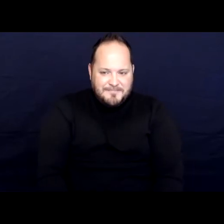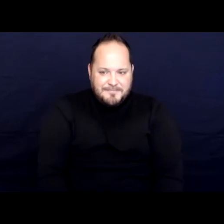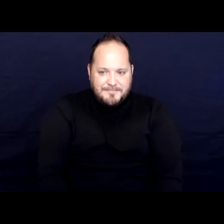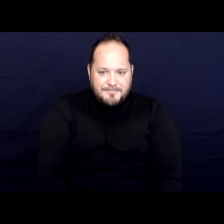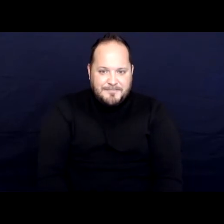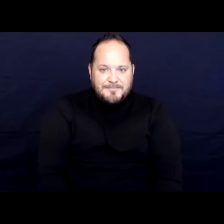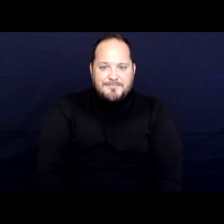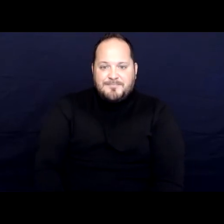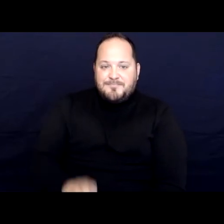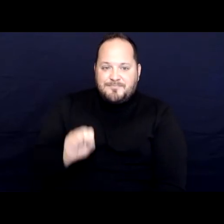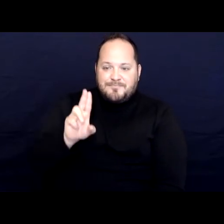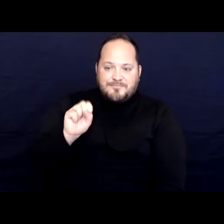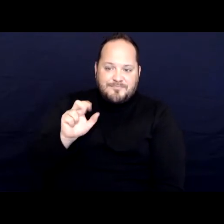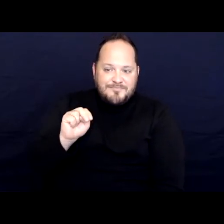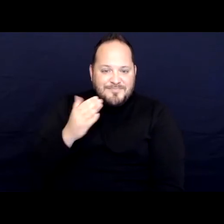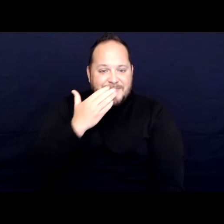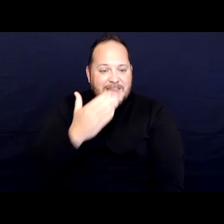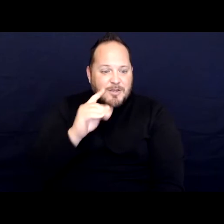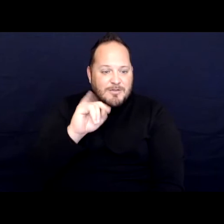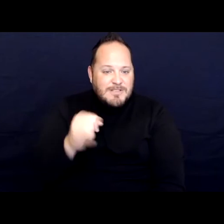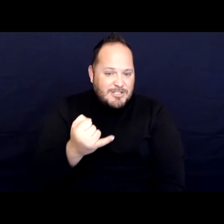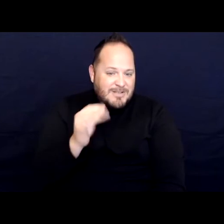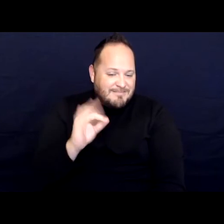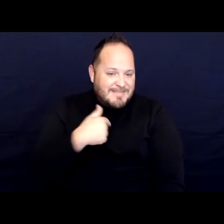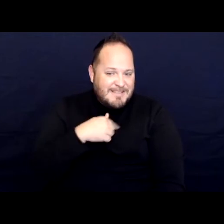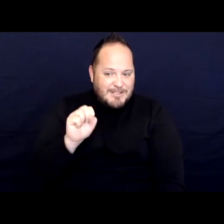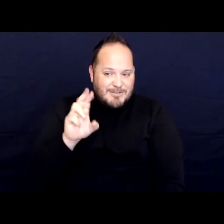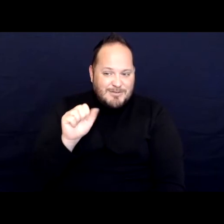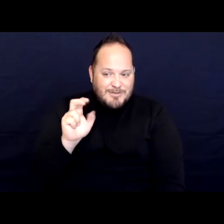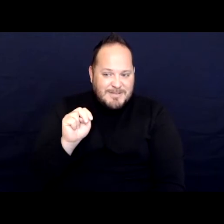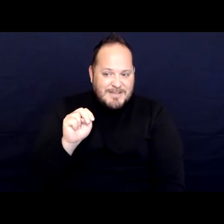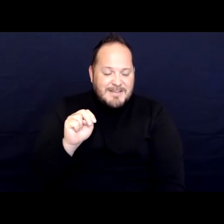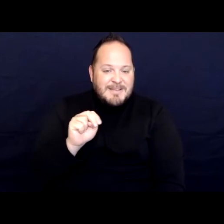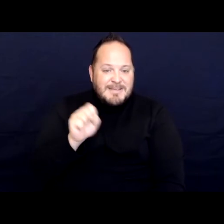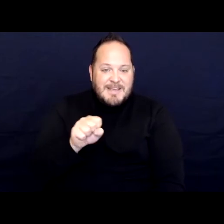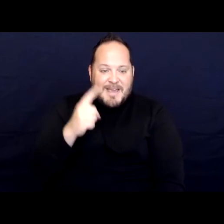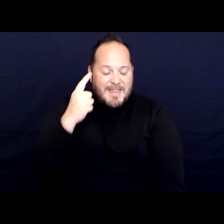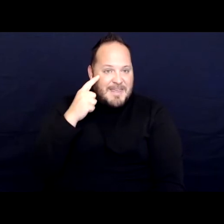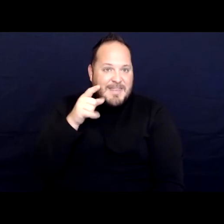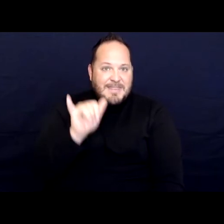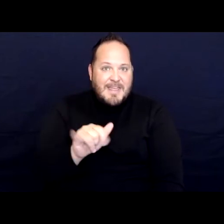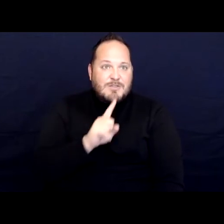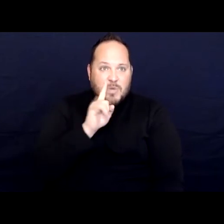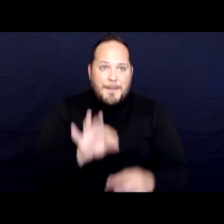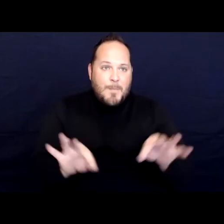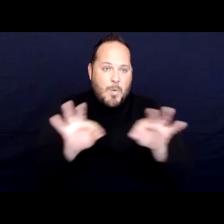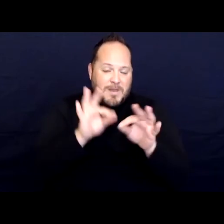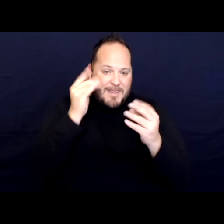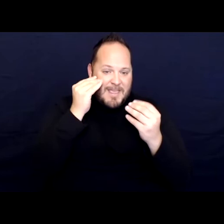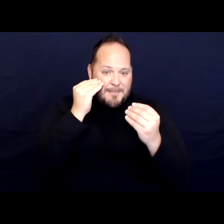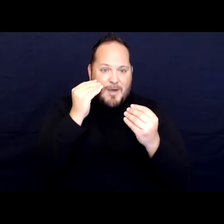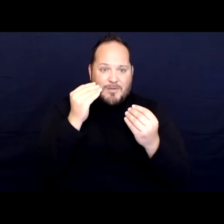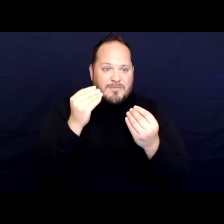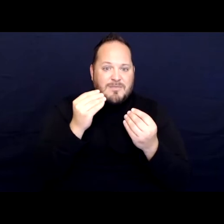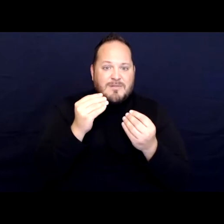So thank you, TJ. This is Susan. Um, yeah, I think that's really important to think about. What's the next? How do